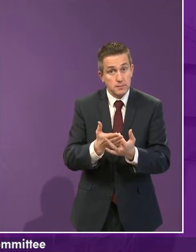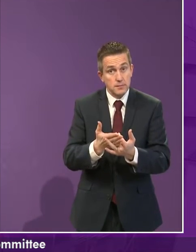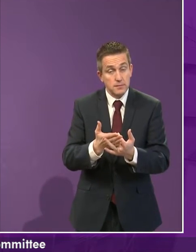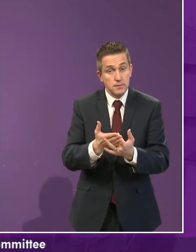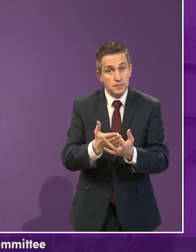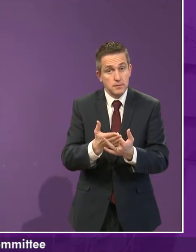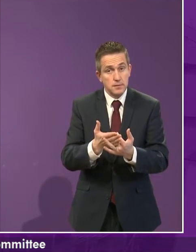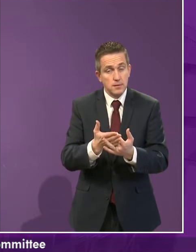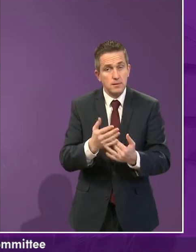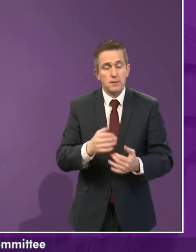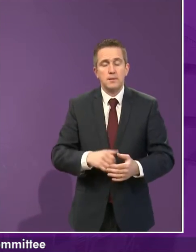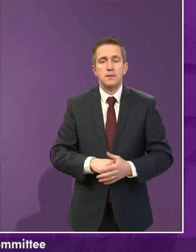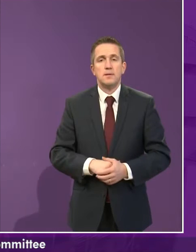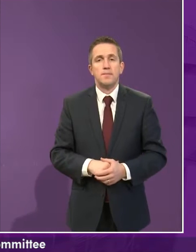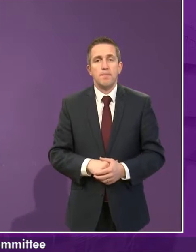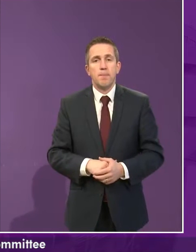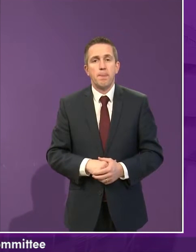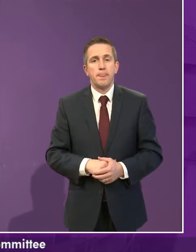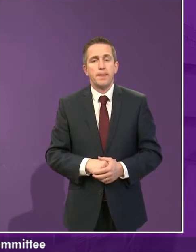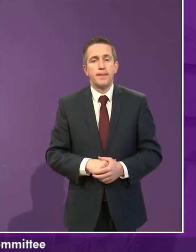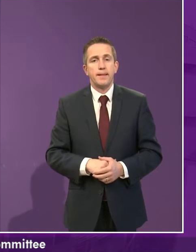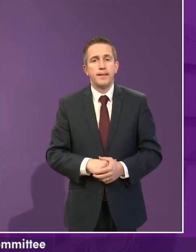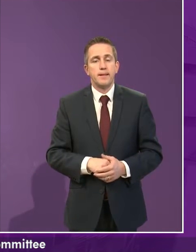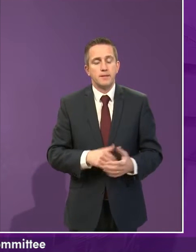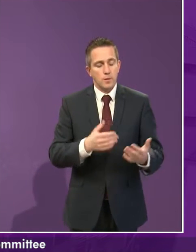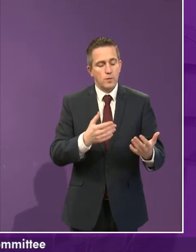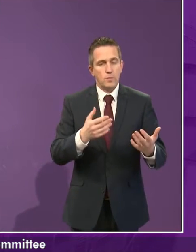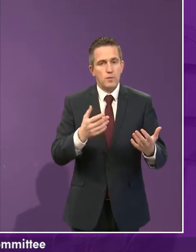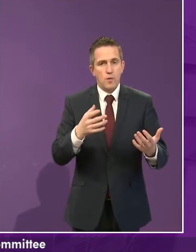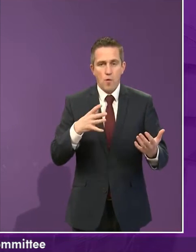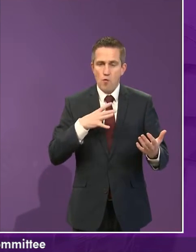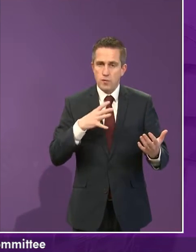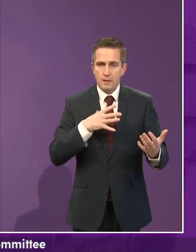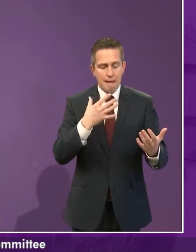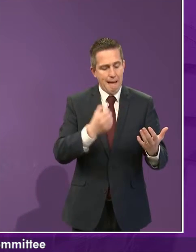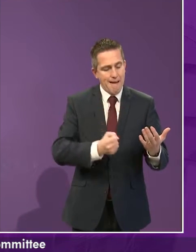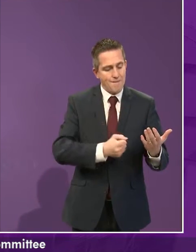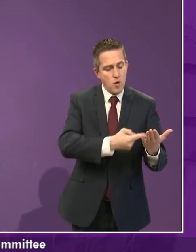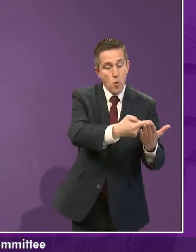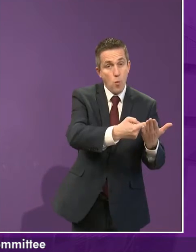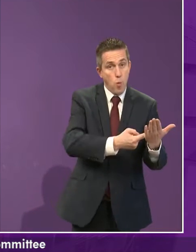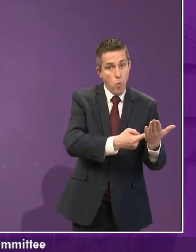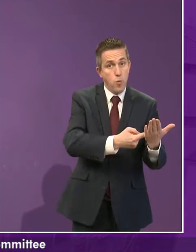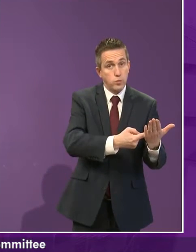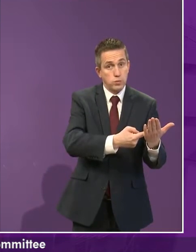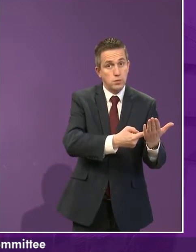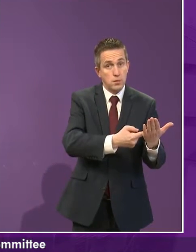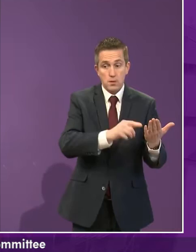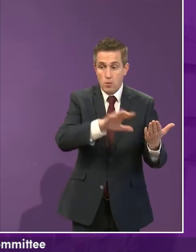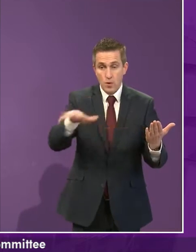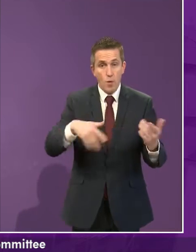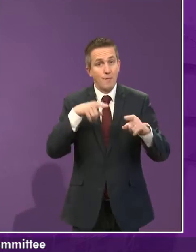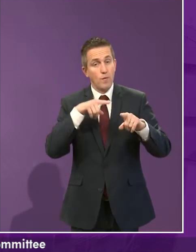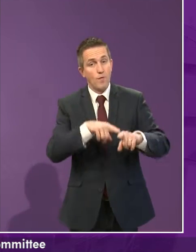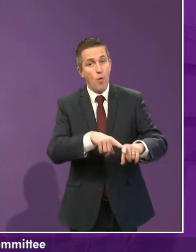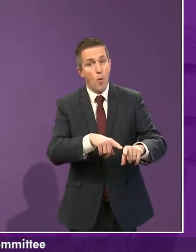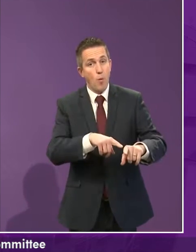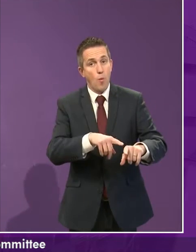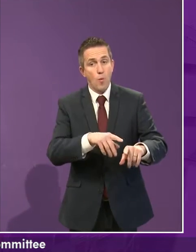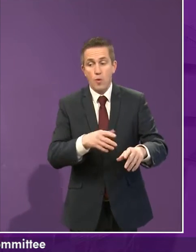a code of practice to ensure that essentially applications that